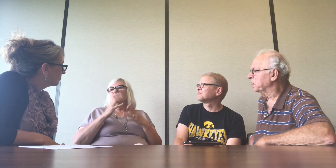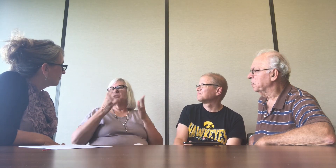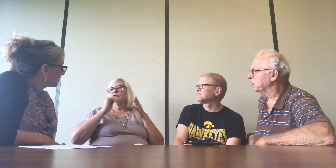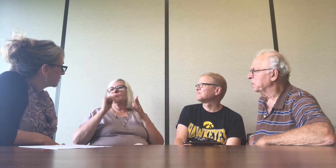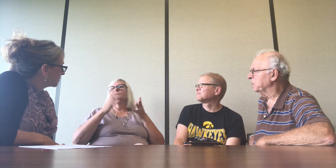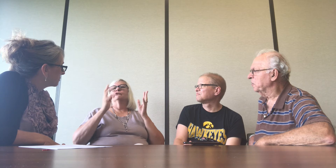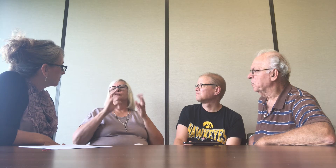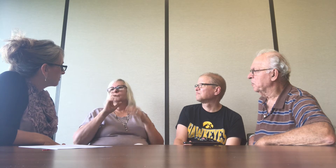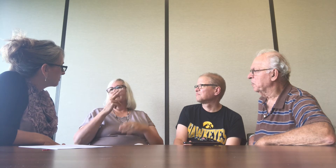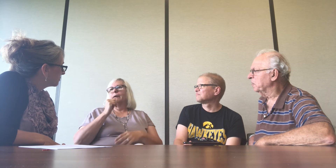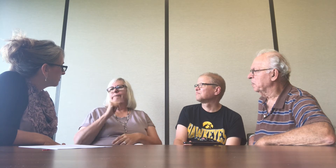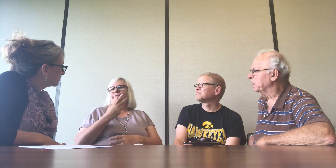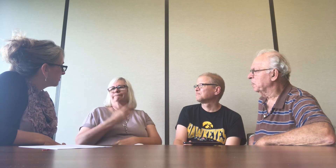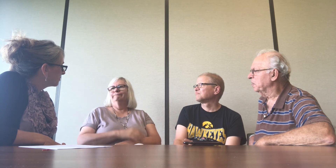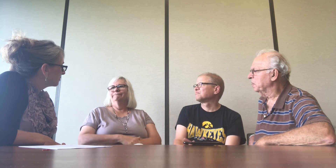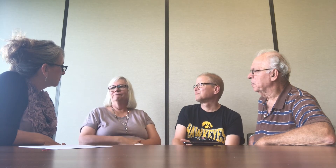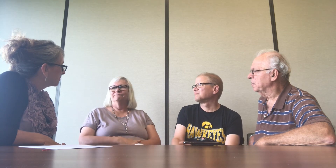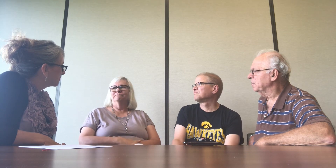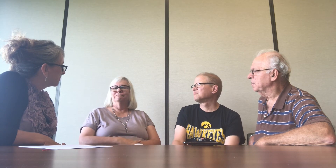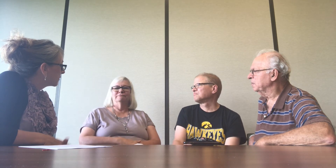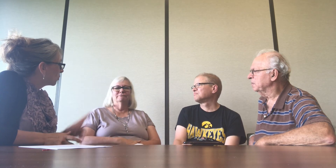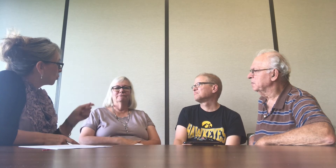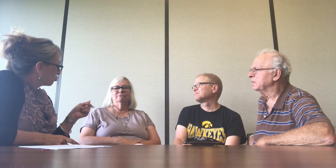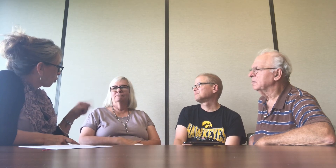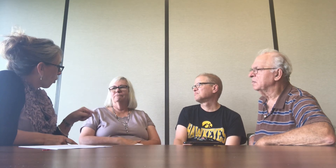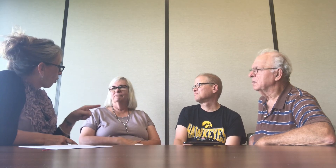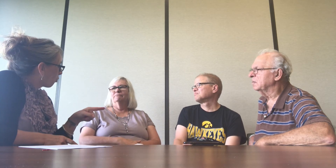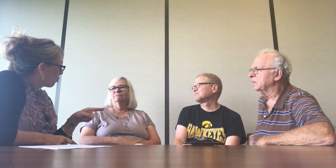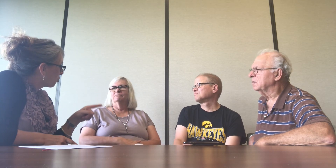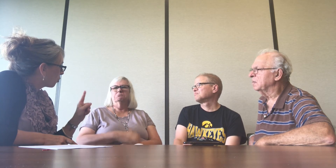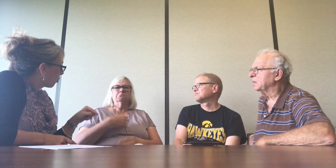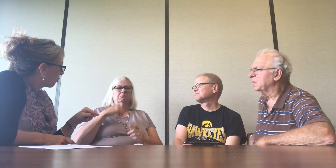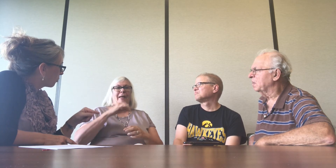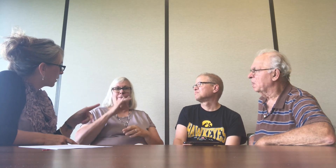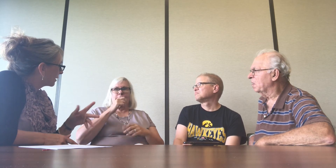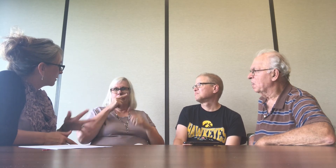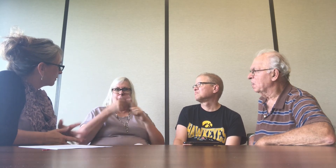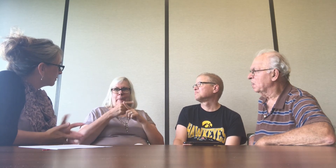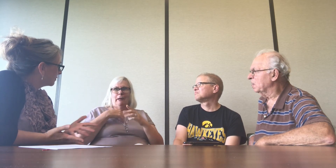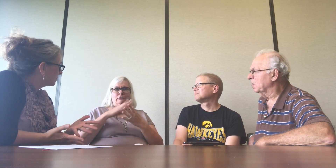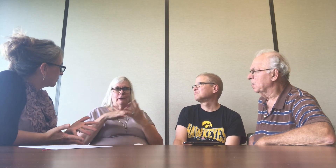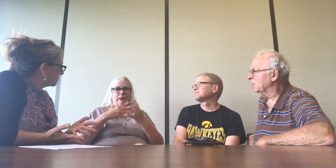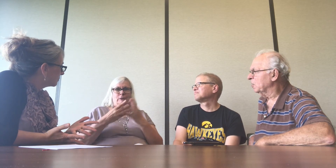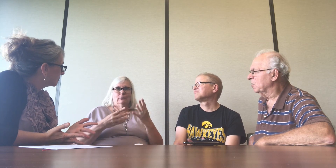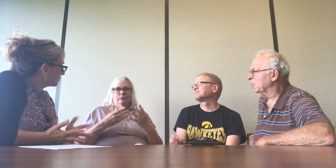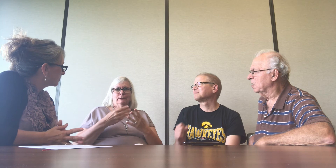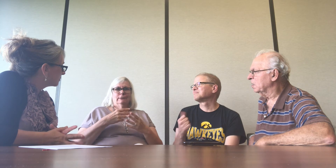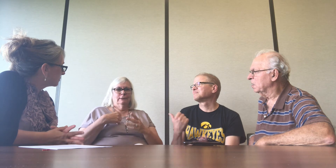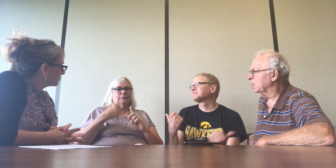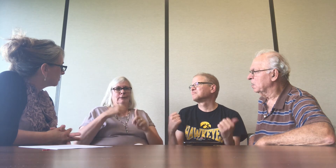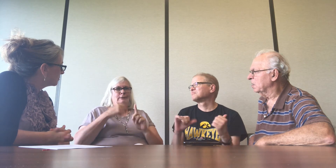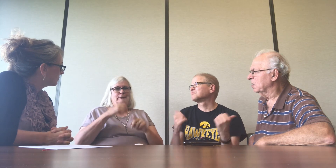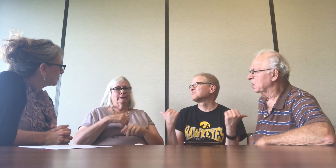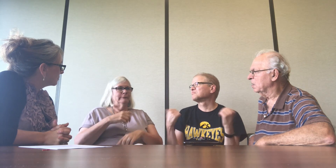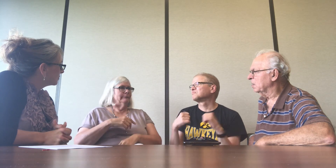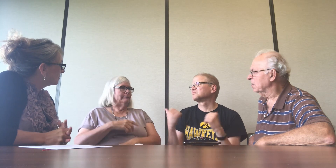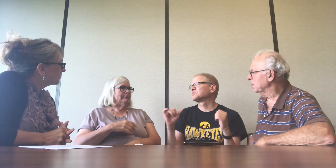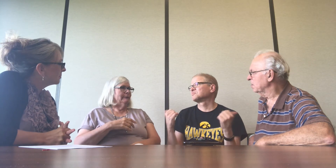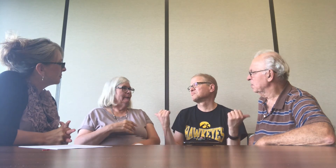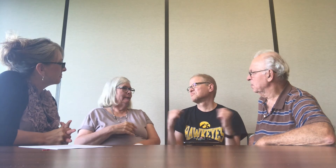so to socialize and hang out. Jennifer, do you attend? Surely, if I